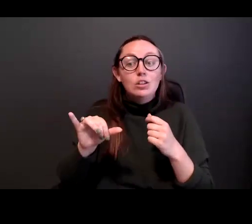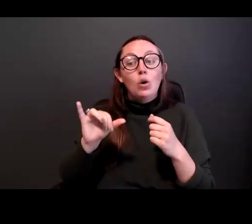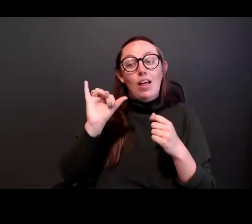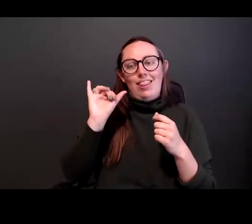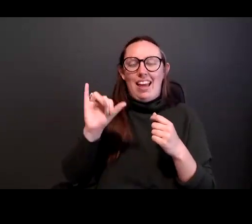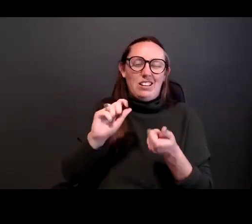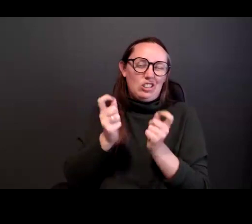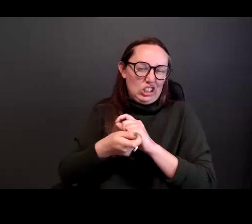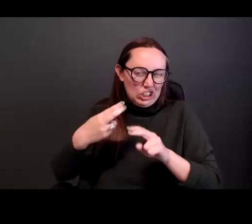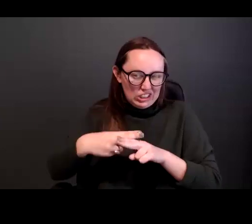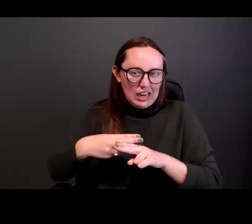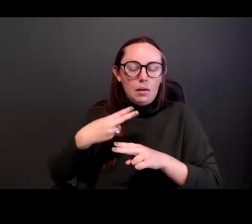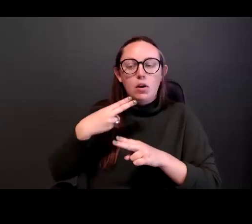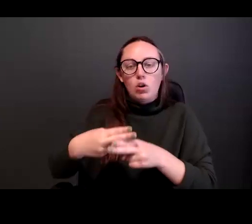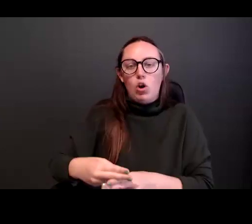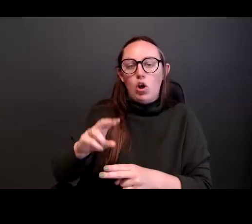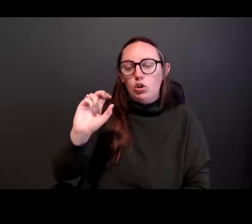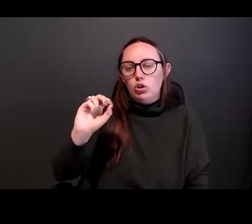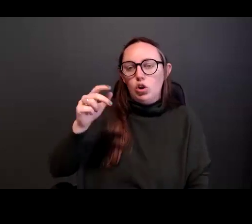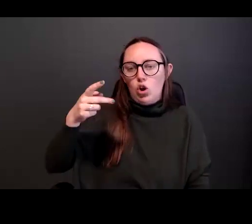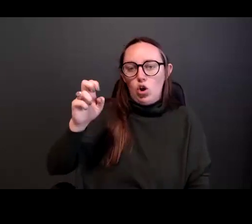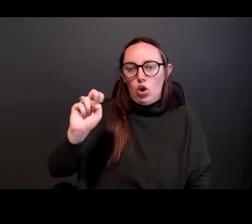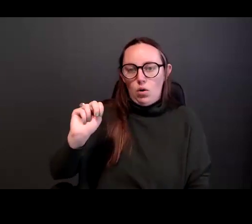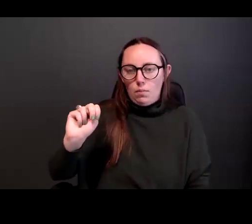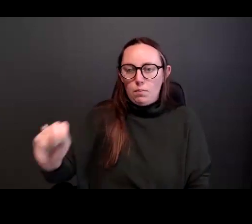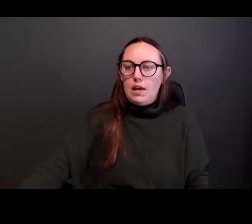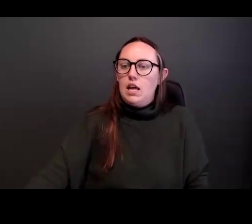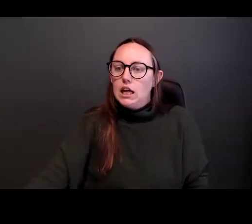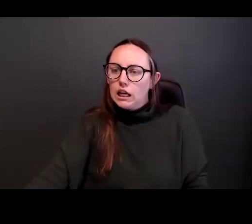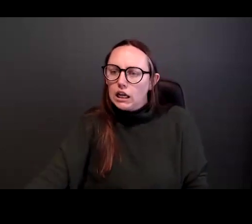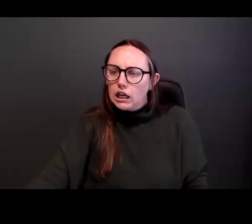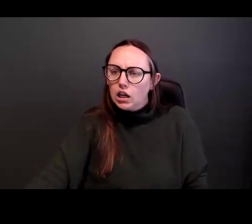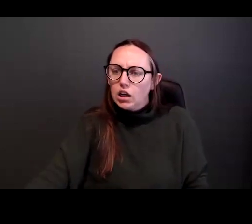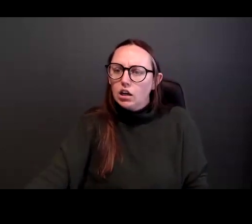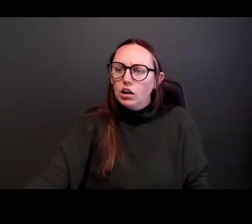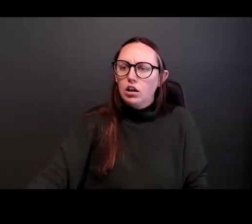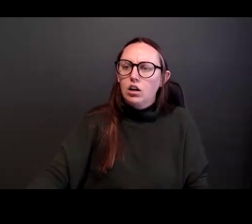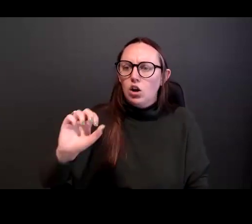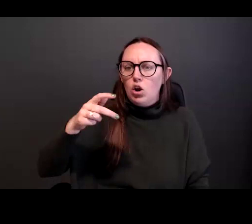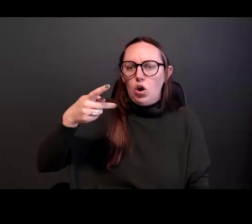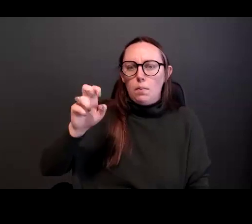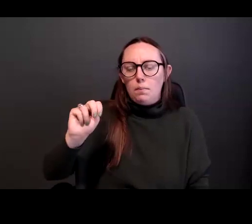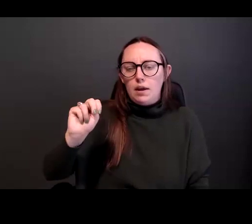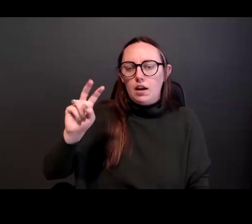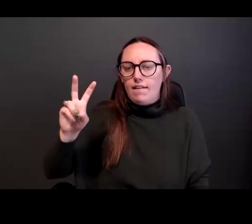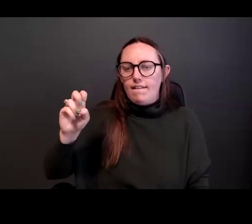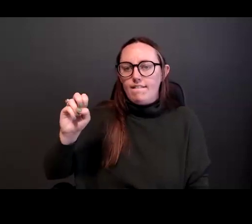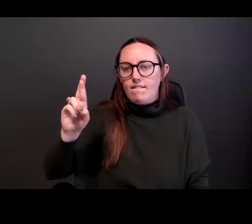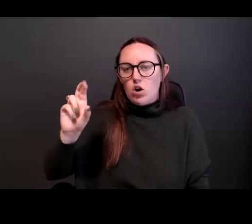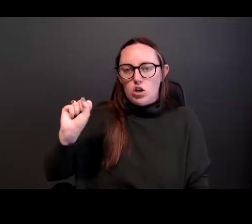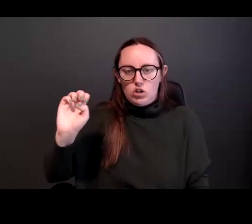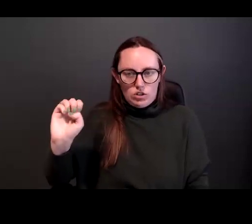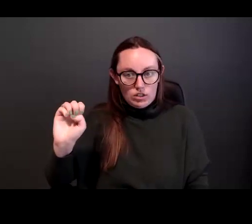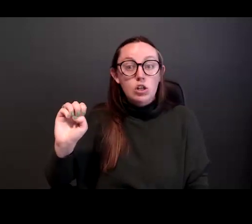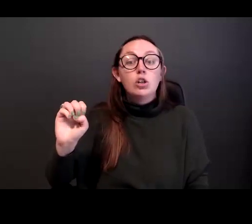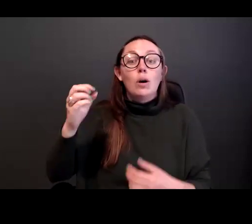openverse.org, you can search sound effects, images, audio, all that are licensed with a Creative Commons